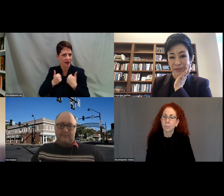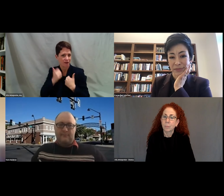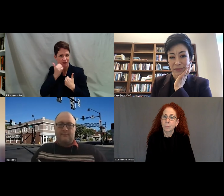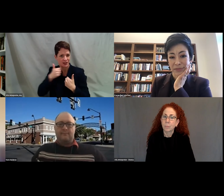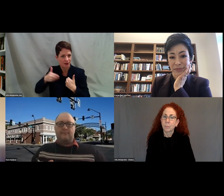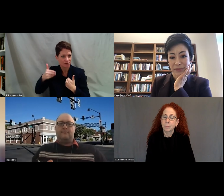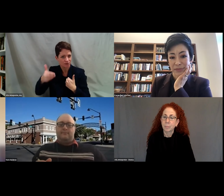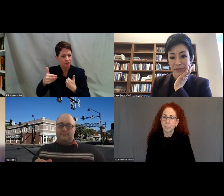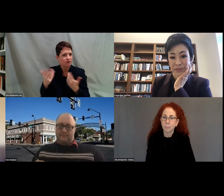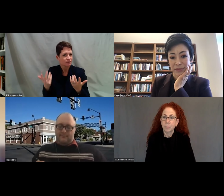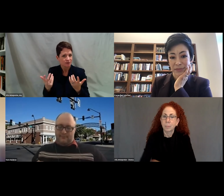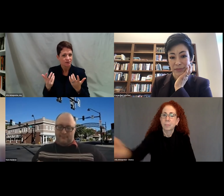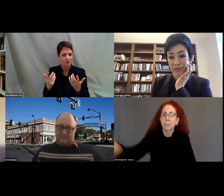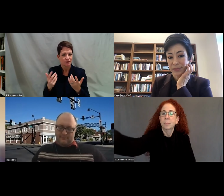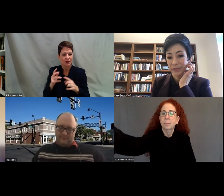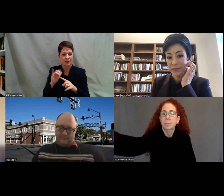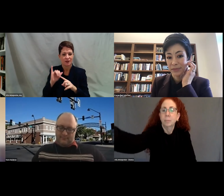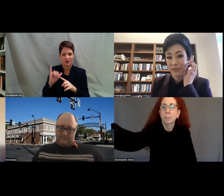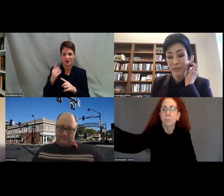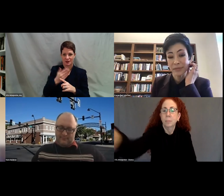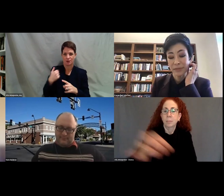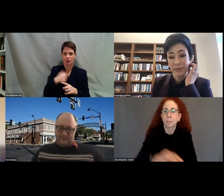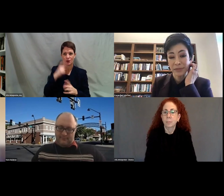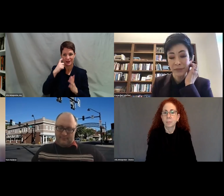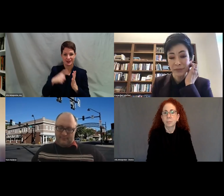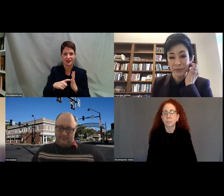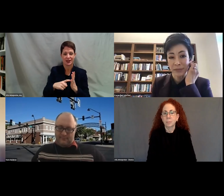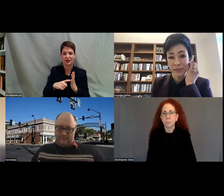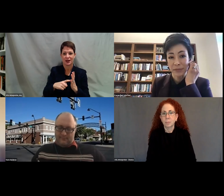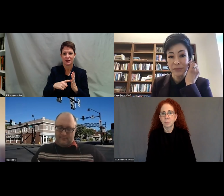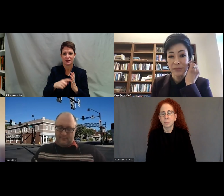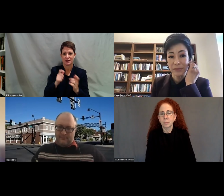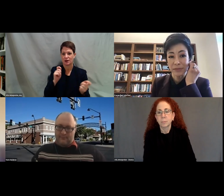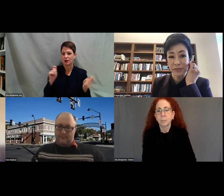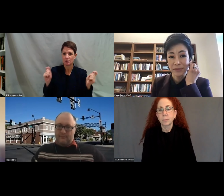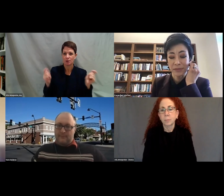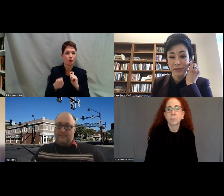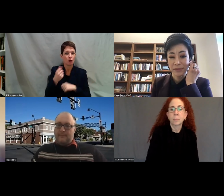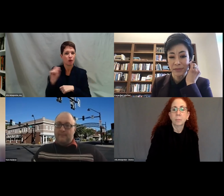I think that that is something, as we see, for example, the movement out of